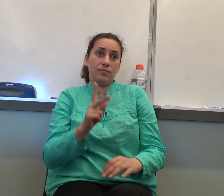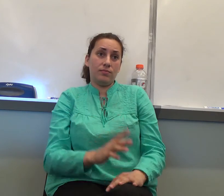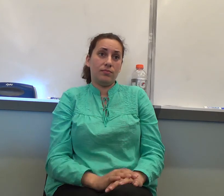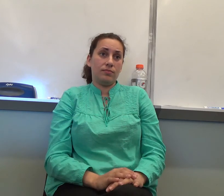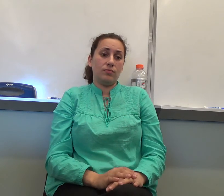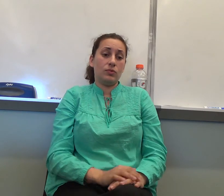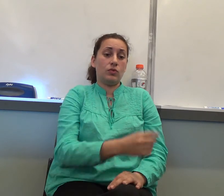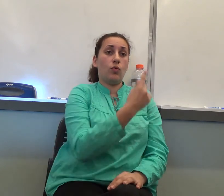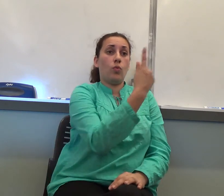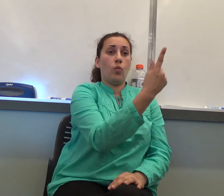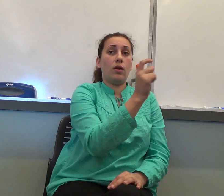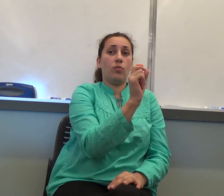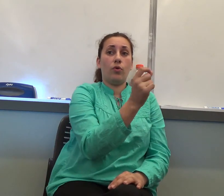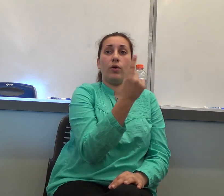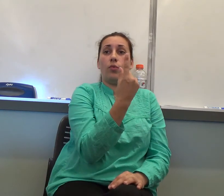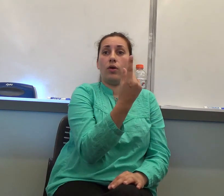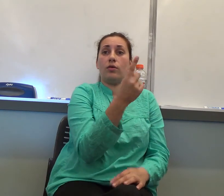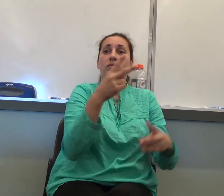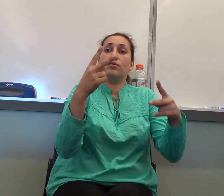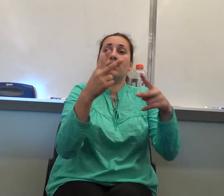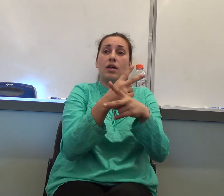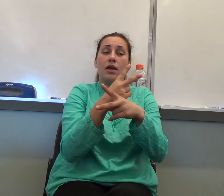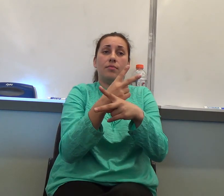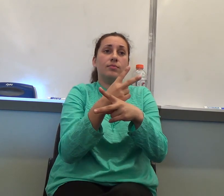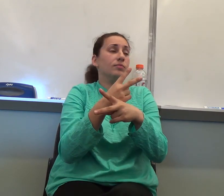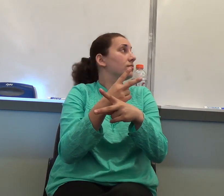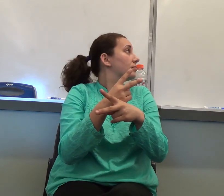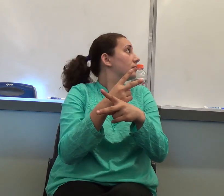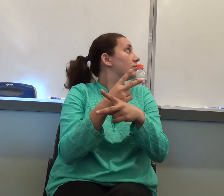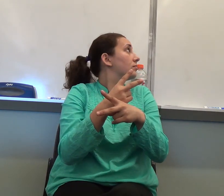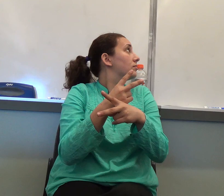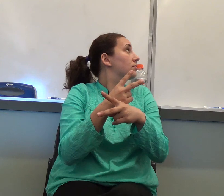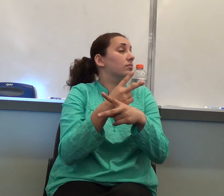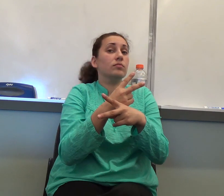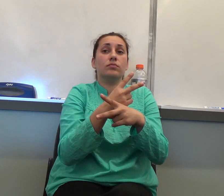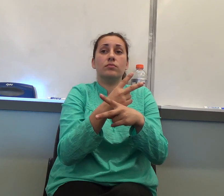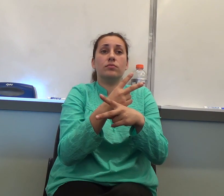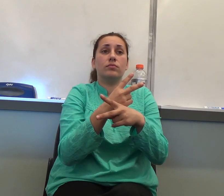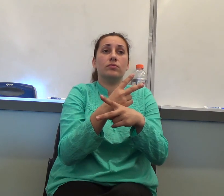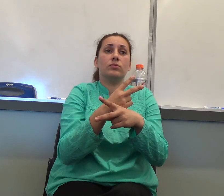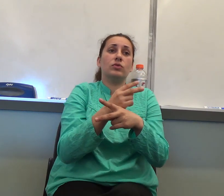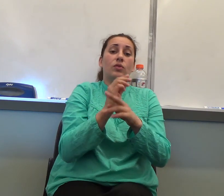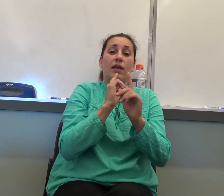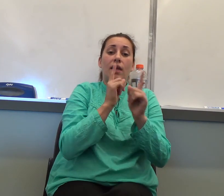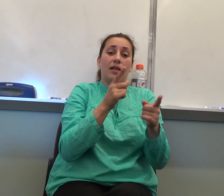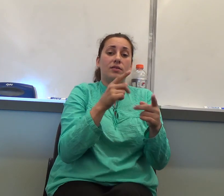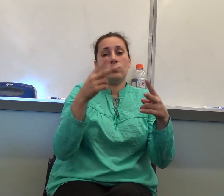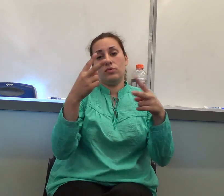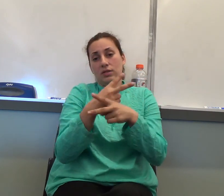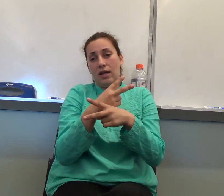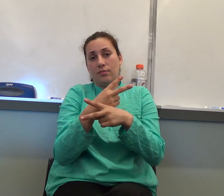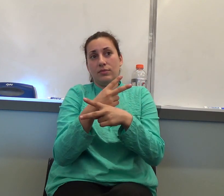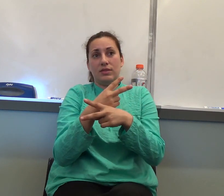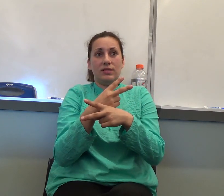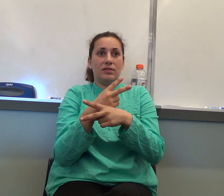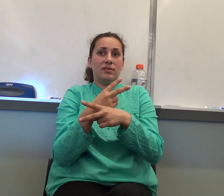1.1, multiply. Quotient times divisor equals dividend. This gives you 5,